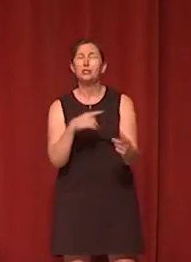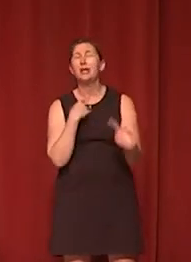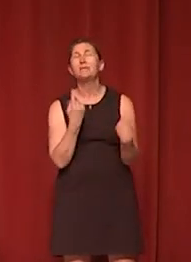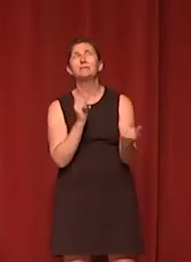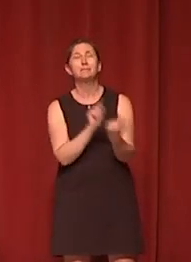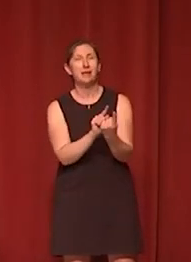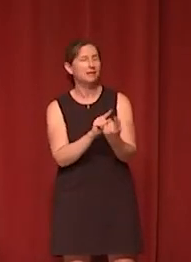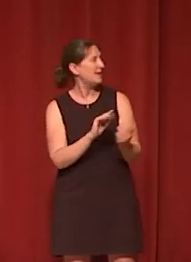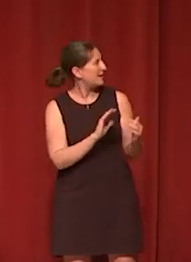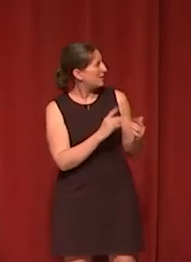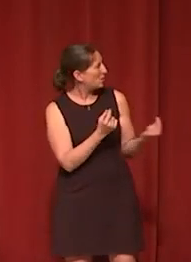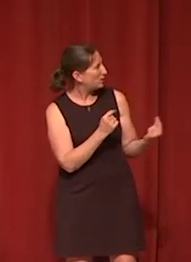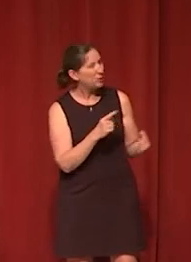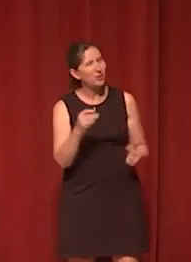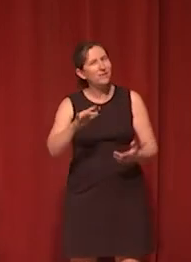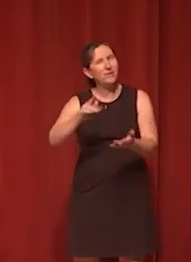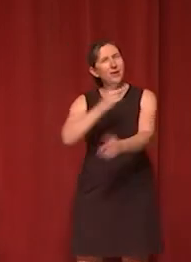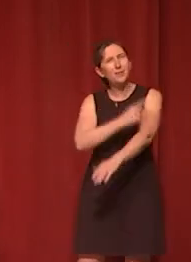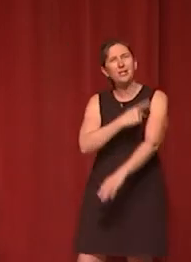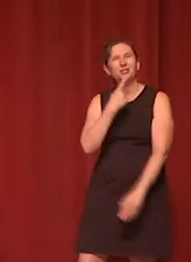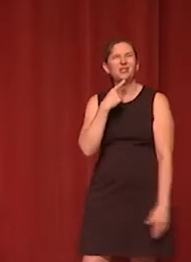like, stopping medicines?